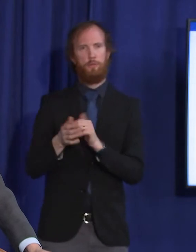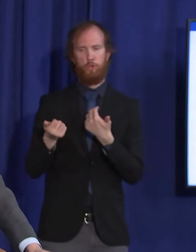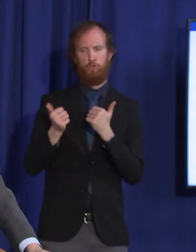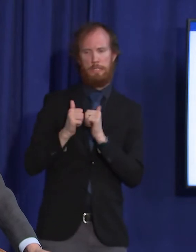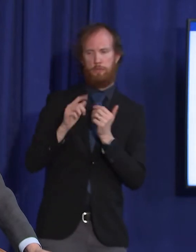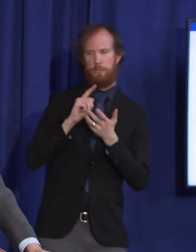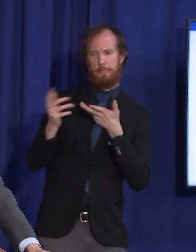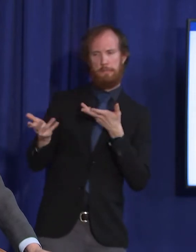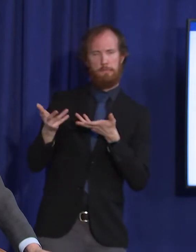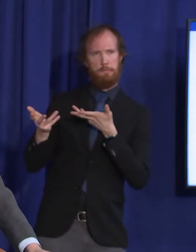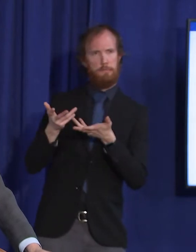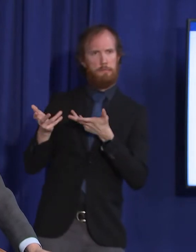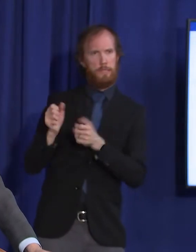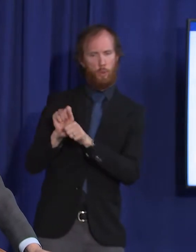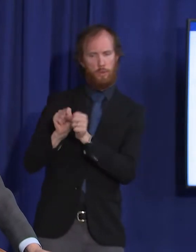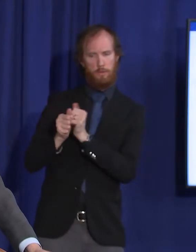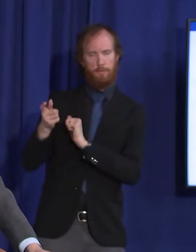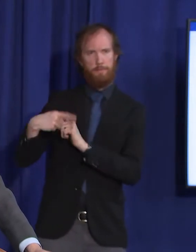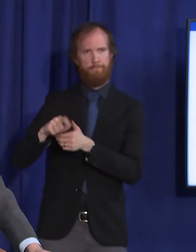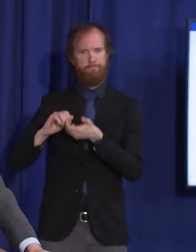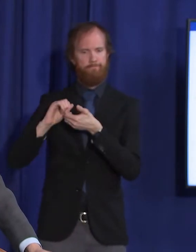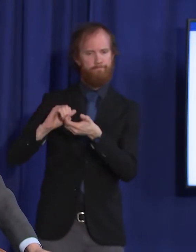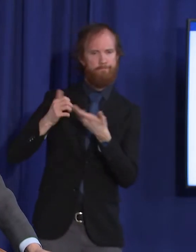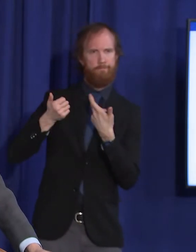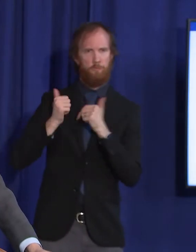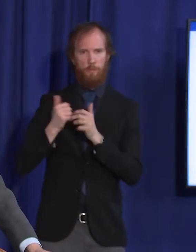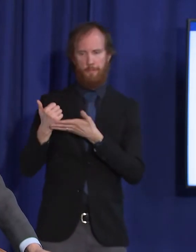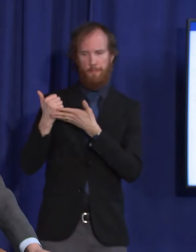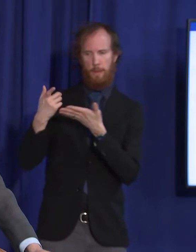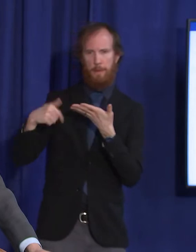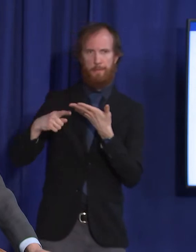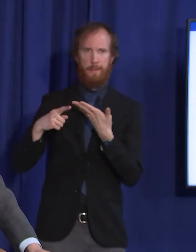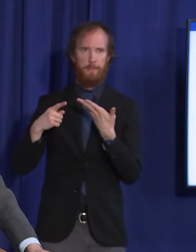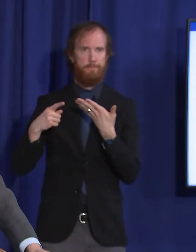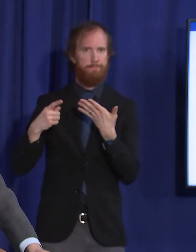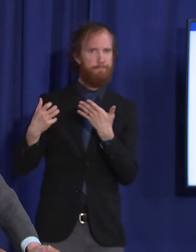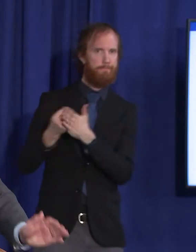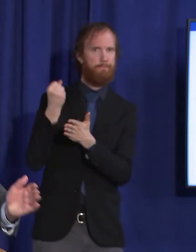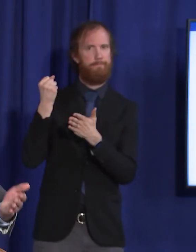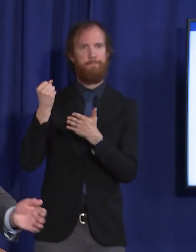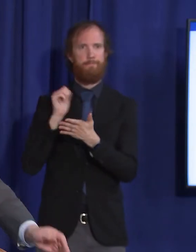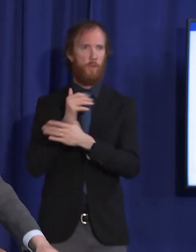to make sure that they get access to, you know, all of our vaccine efforts as well.